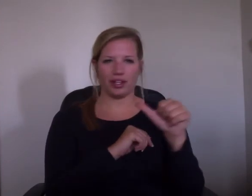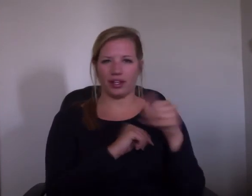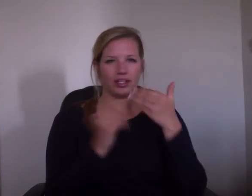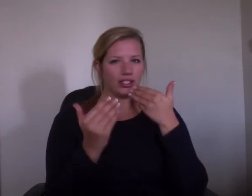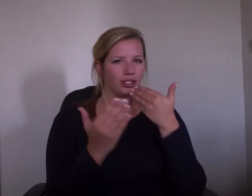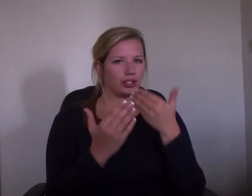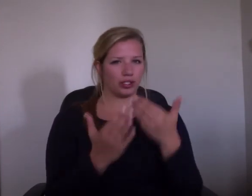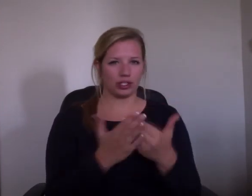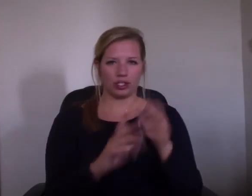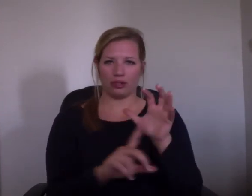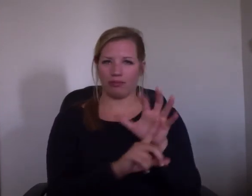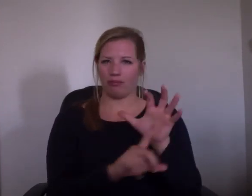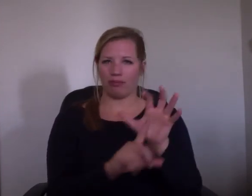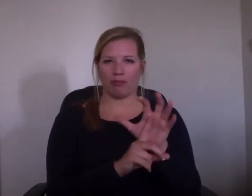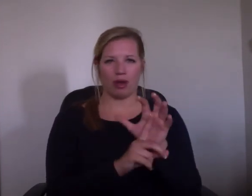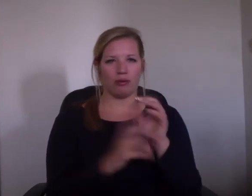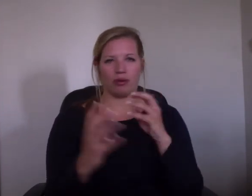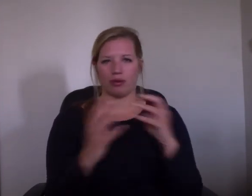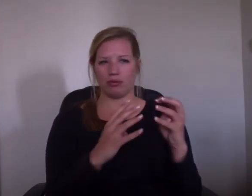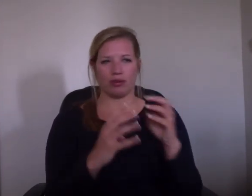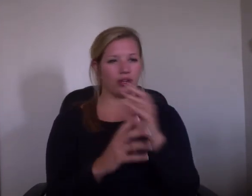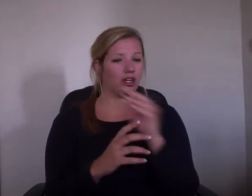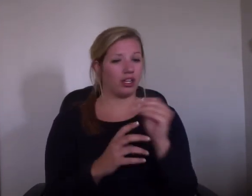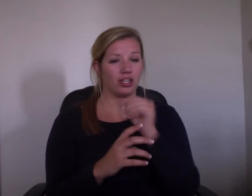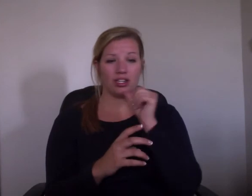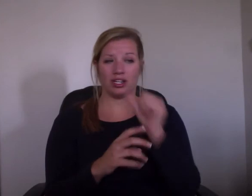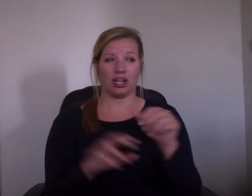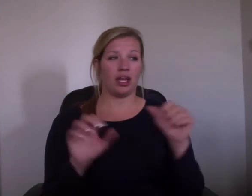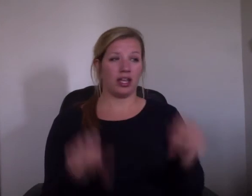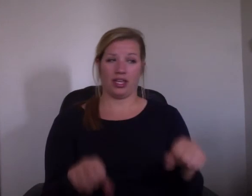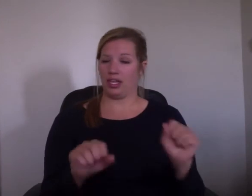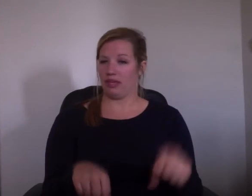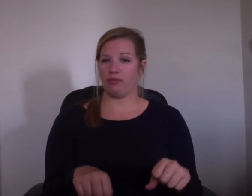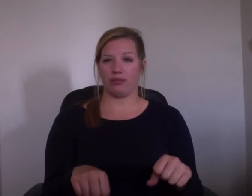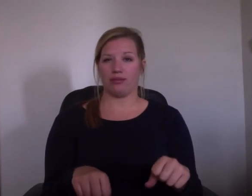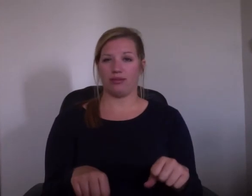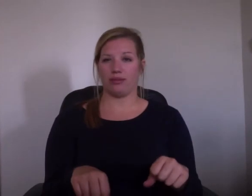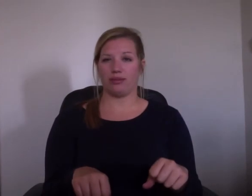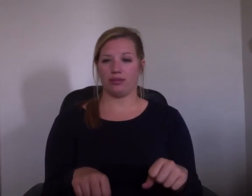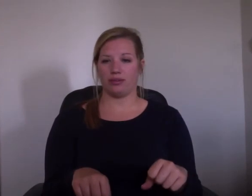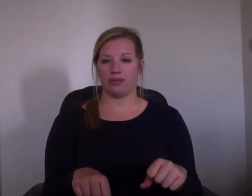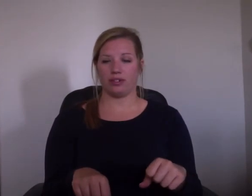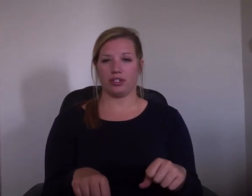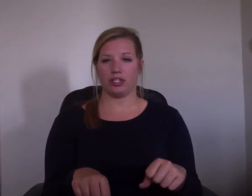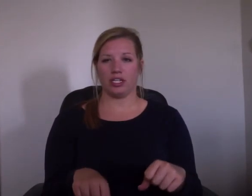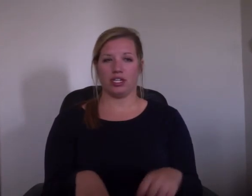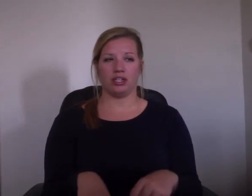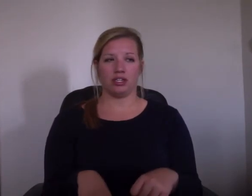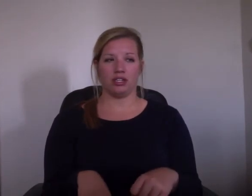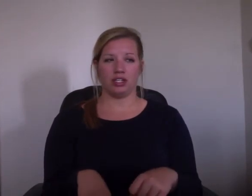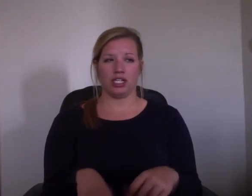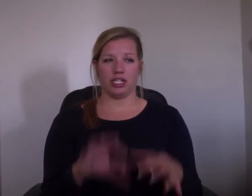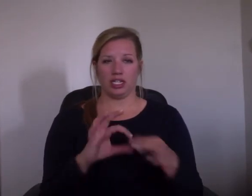with, and they were not capable, for whatever reason, and we can discuss those later, of putting up a